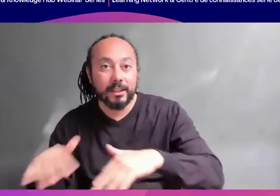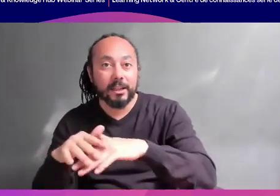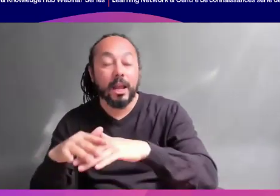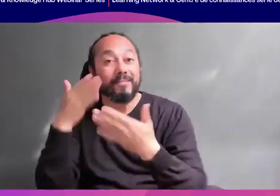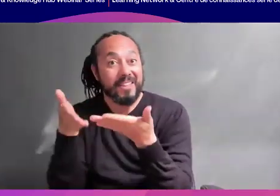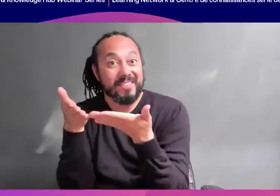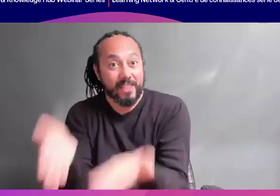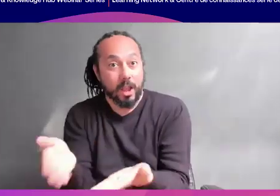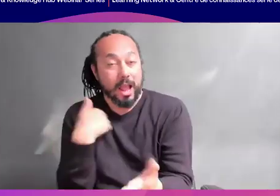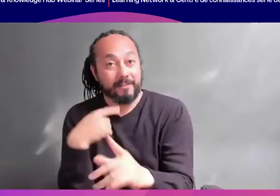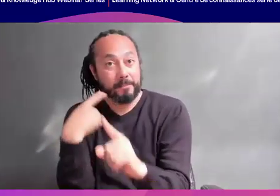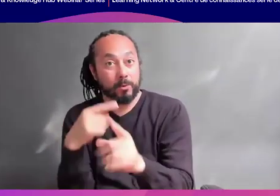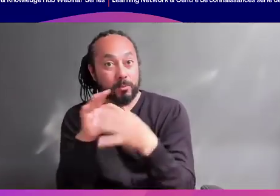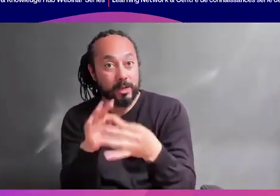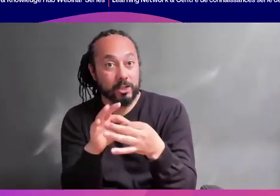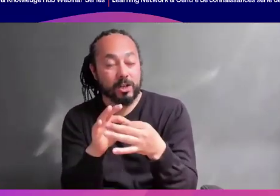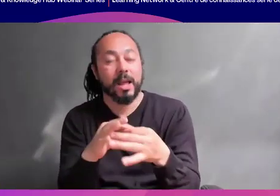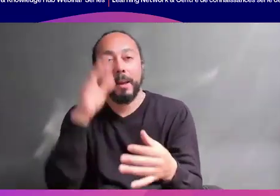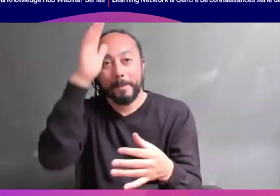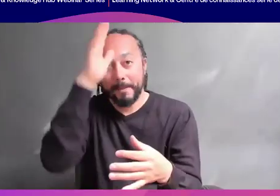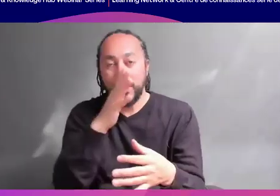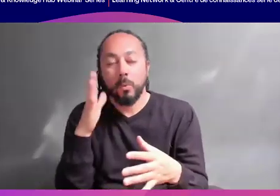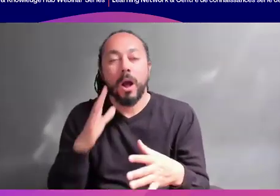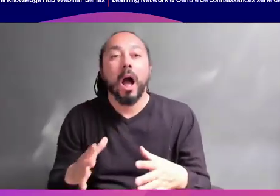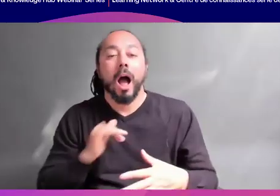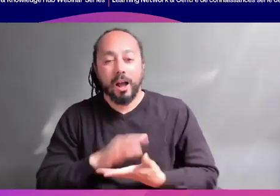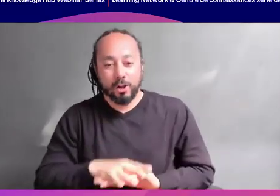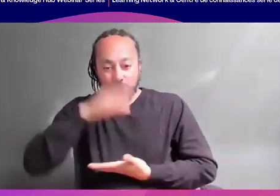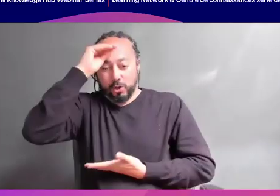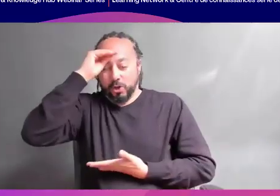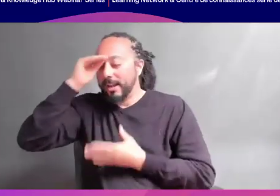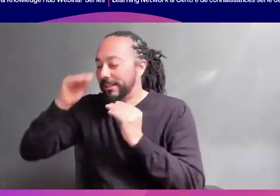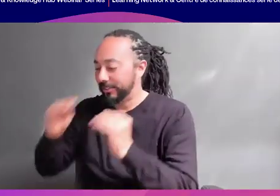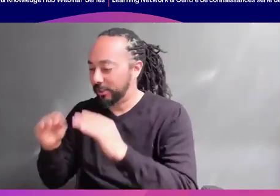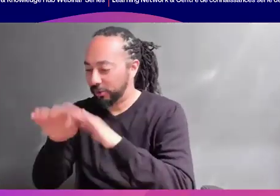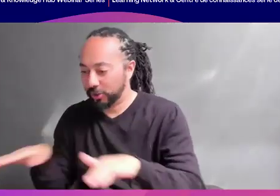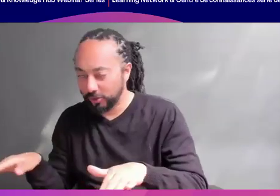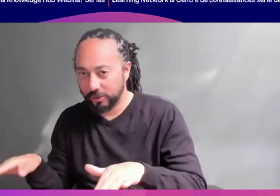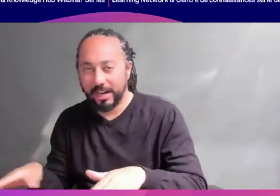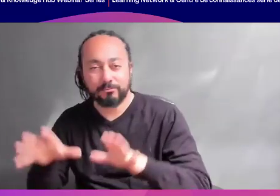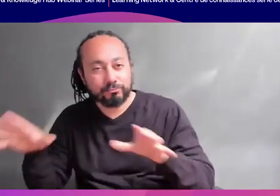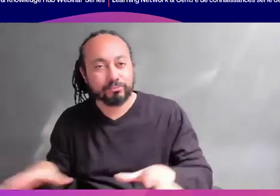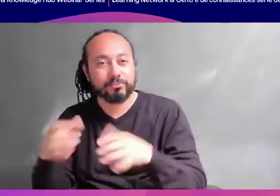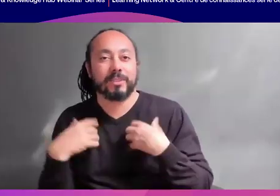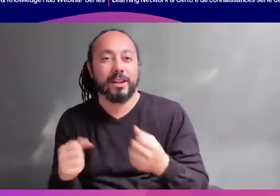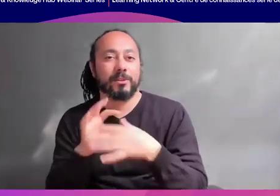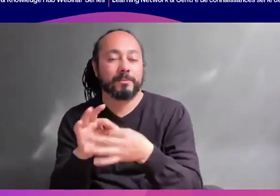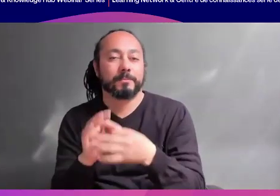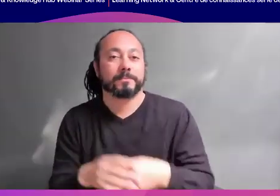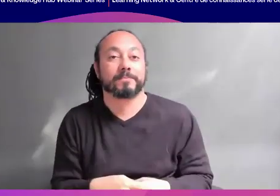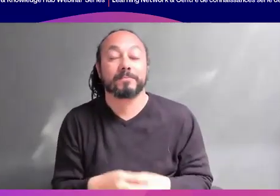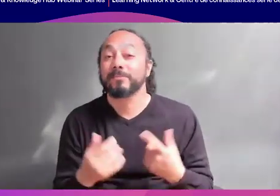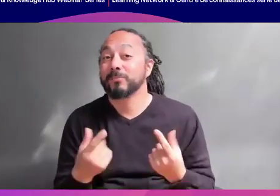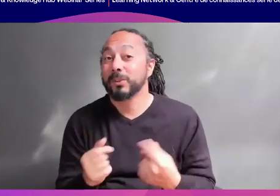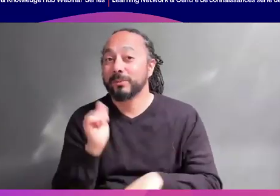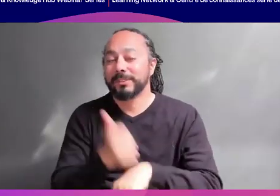healthy behaviors for their children and engage in conversations around healthy relationships. For our study, we built a Facebook parenting